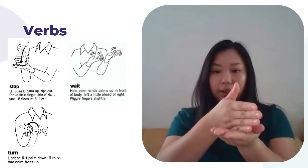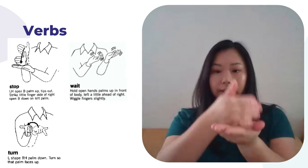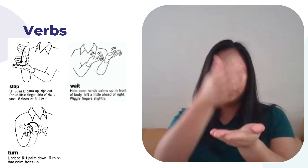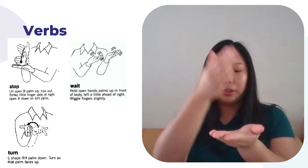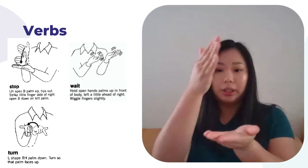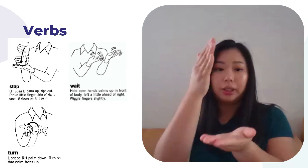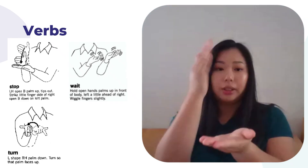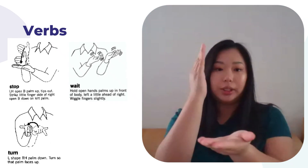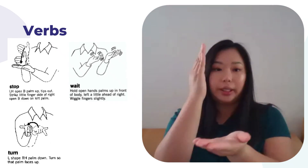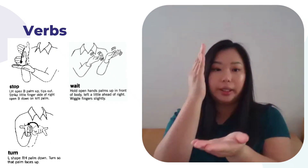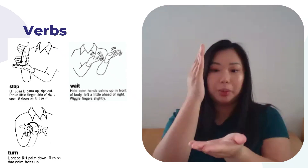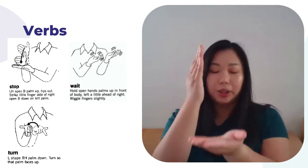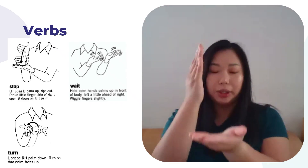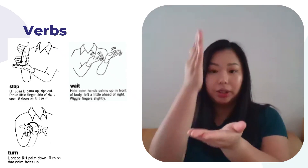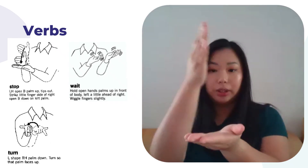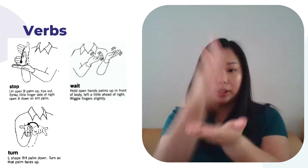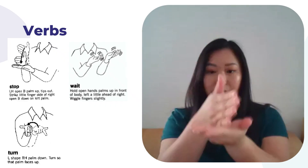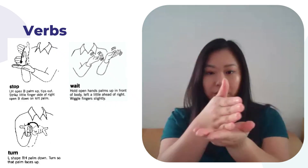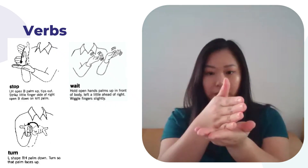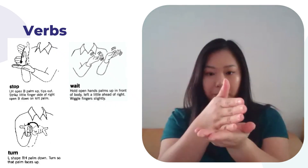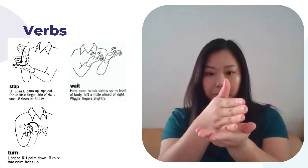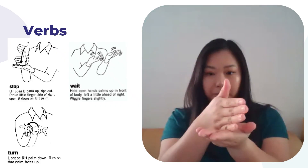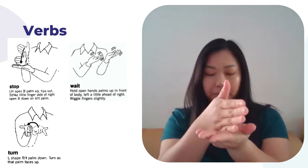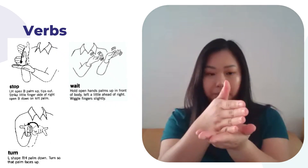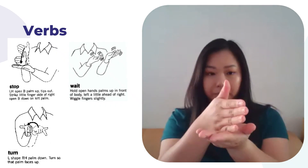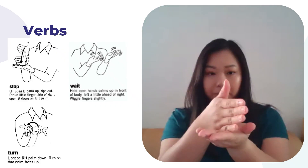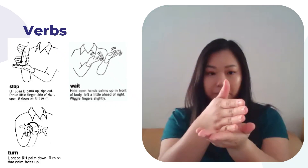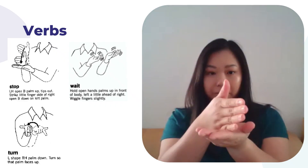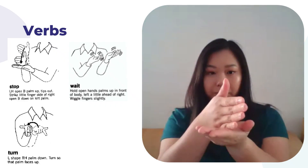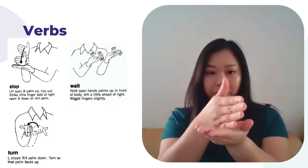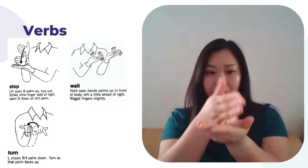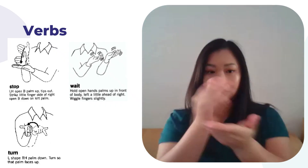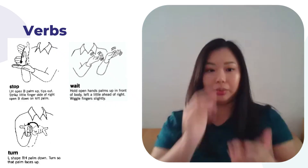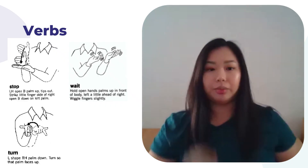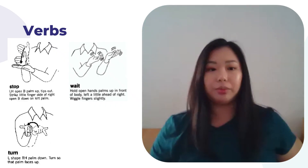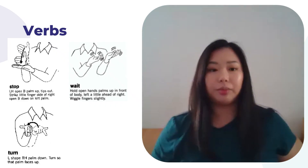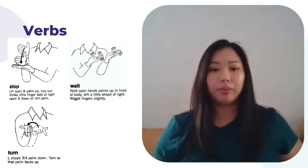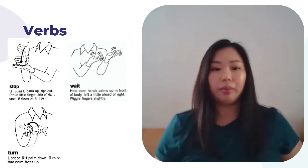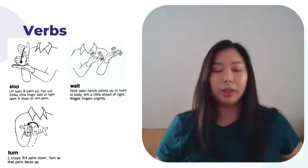like this. So you're telling the person to stop.